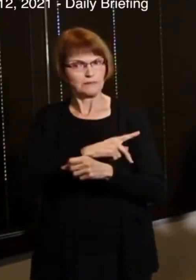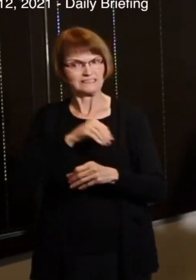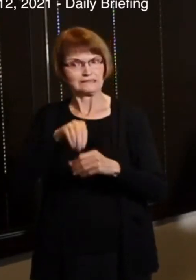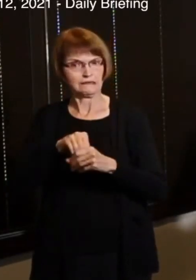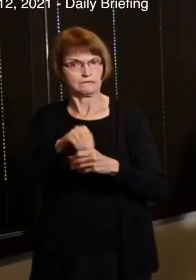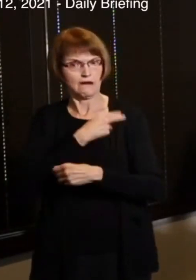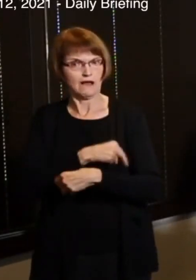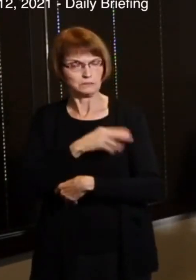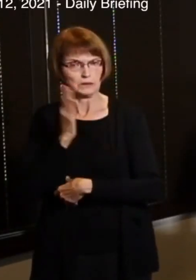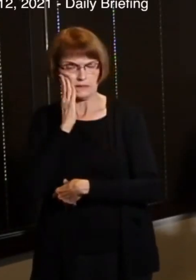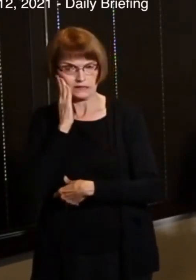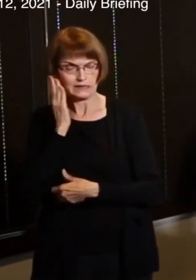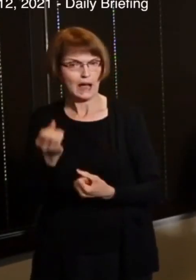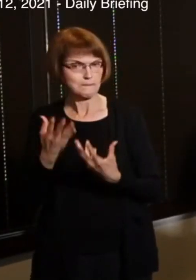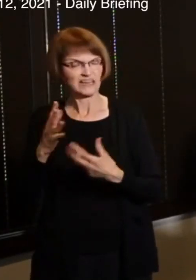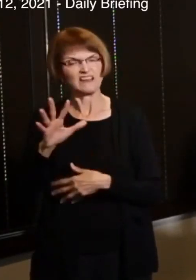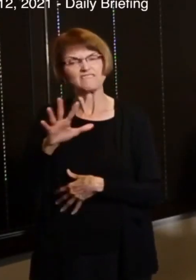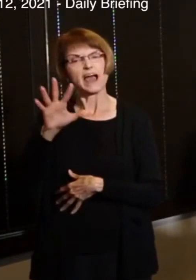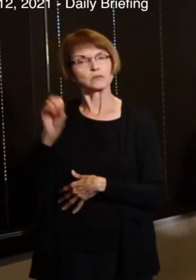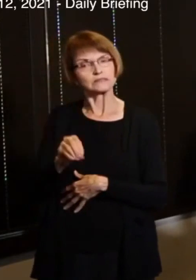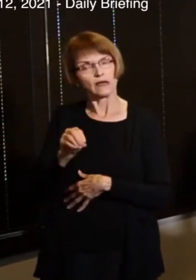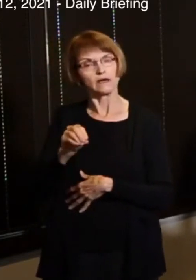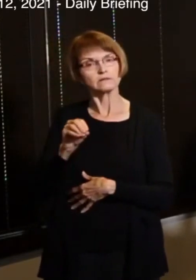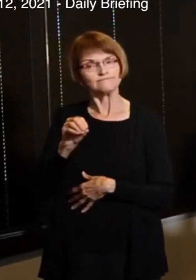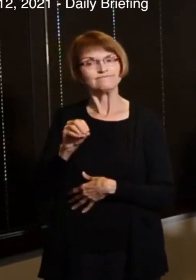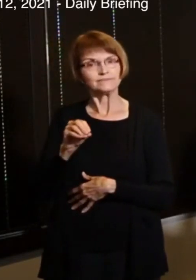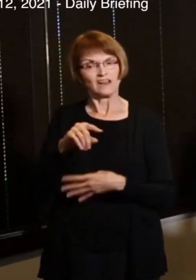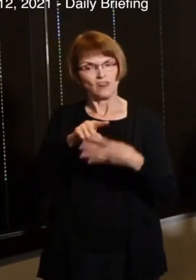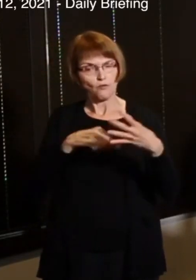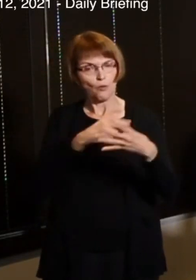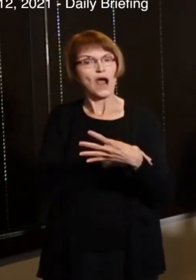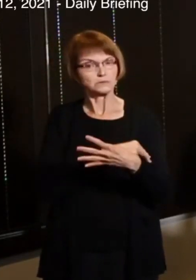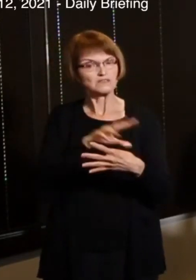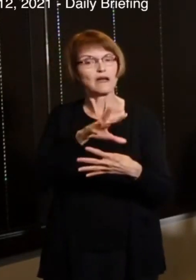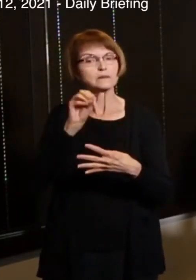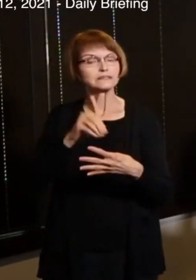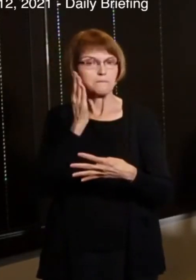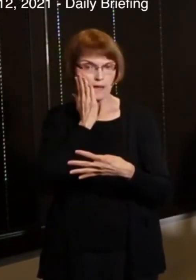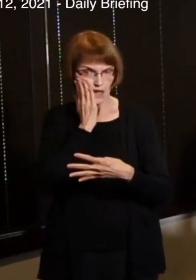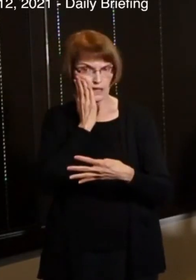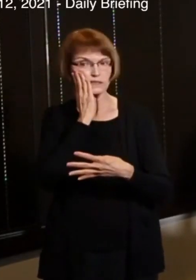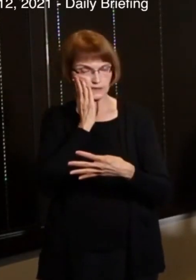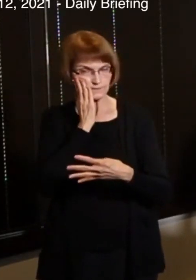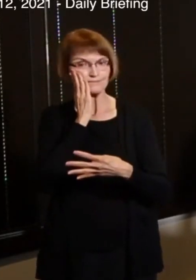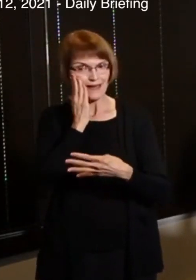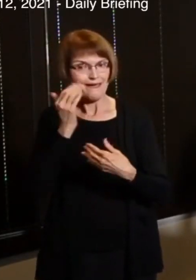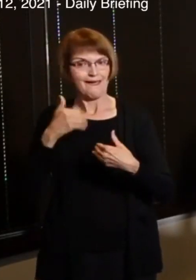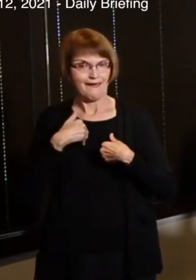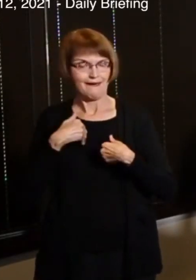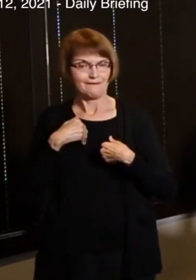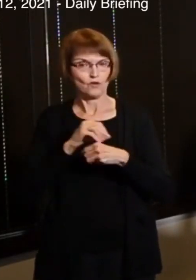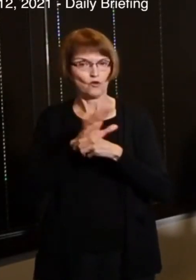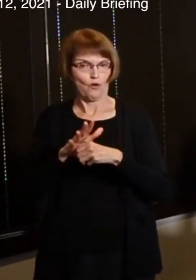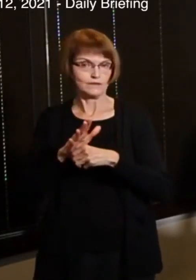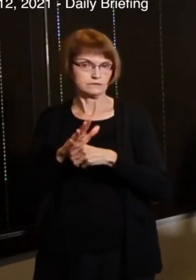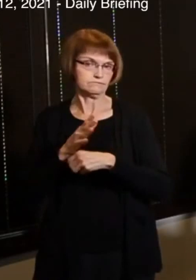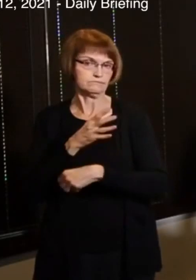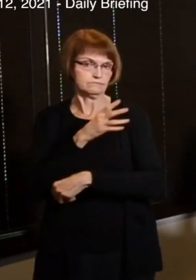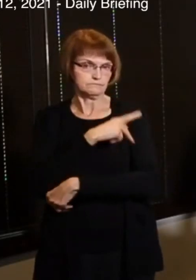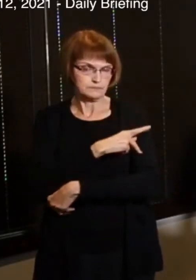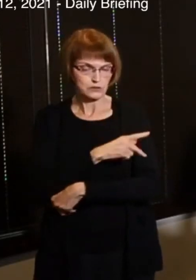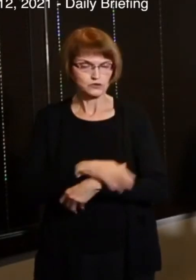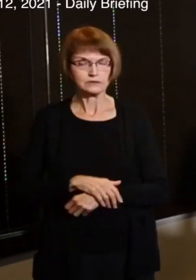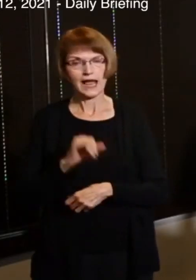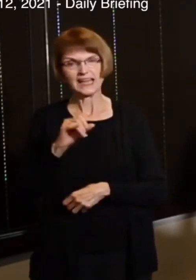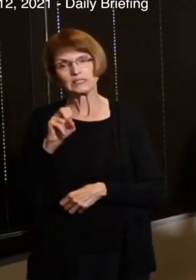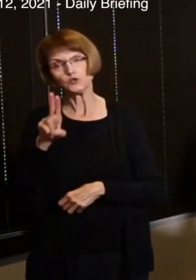there about 5% of beds in the task force hospitals now have a COVID-19 patient in them. And our ICUs are a